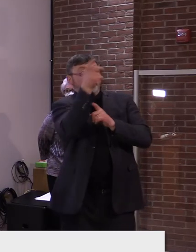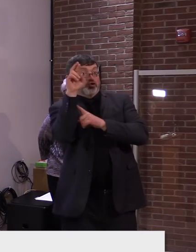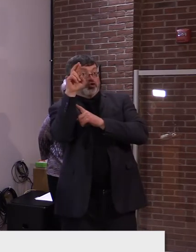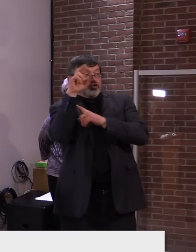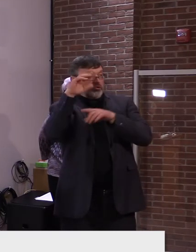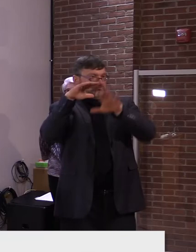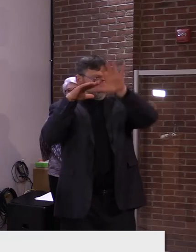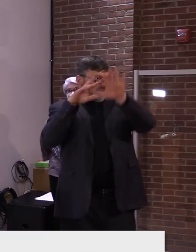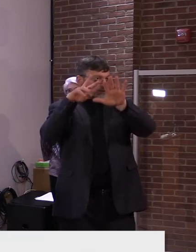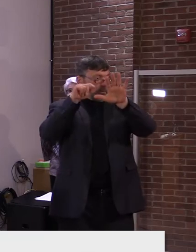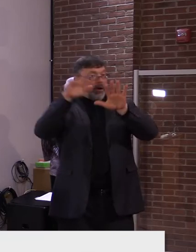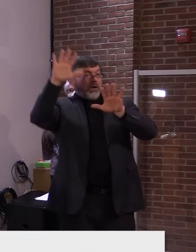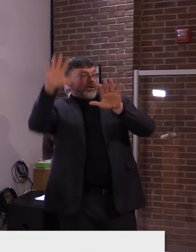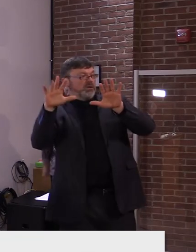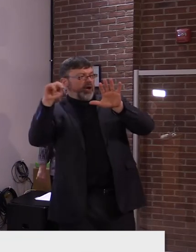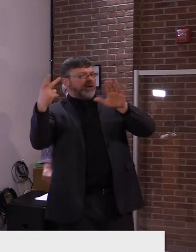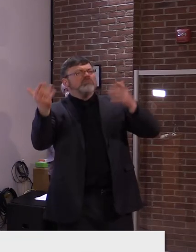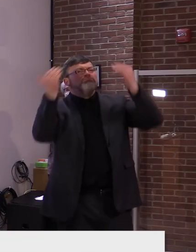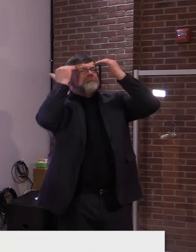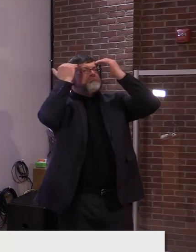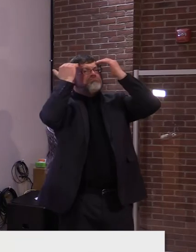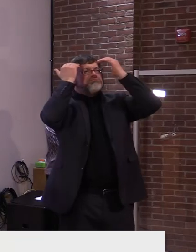schedule.